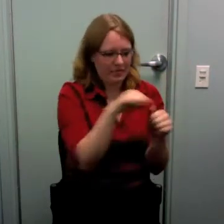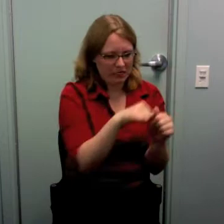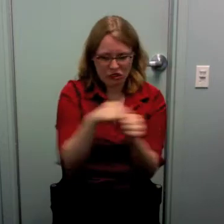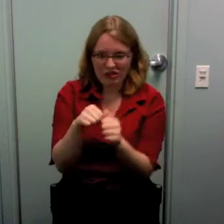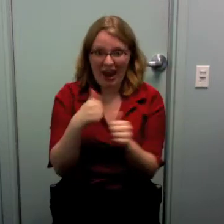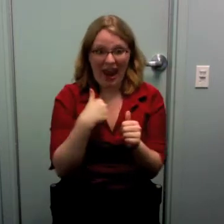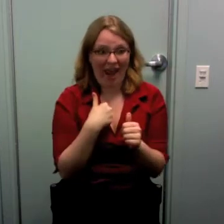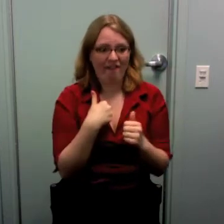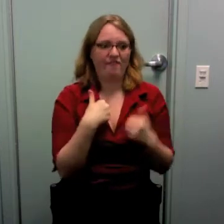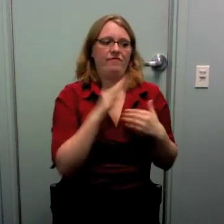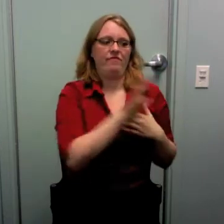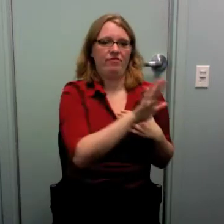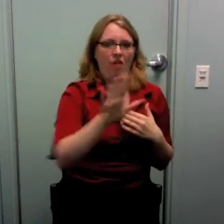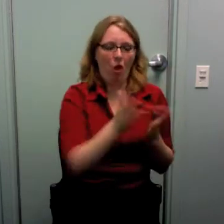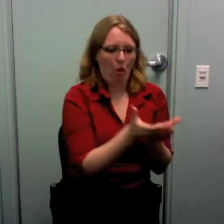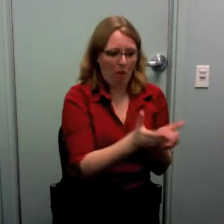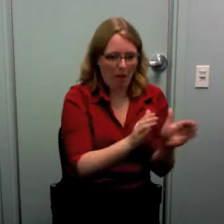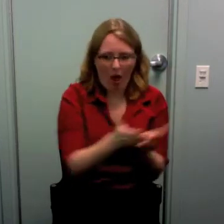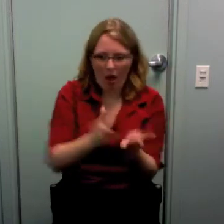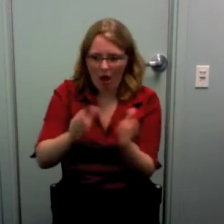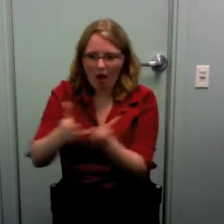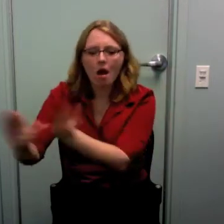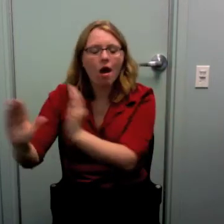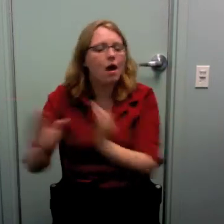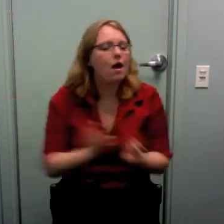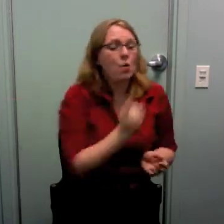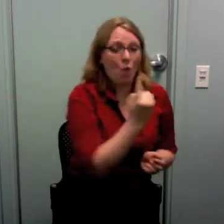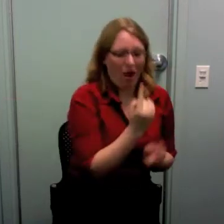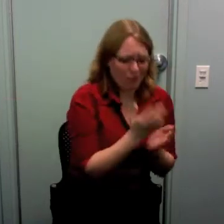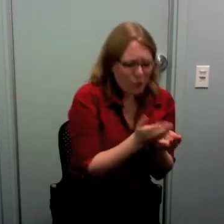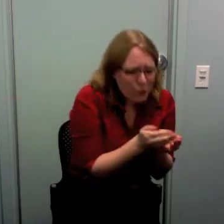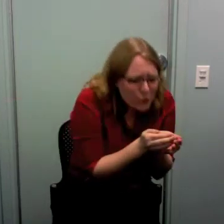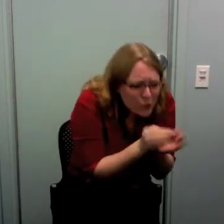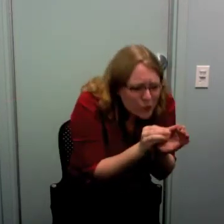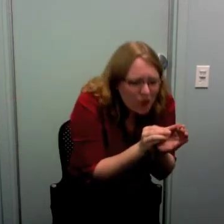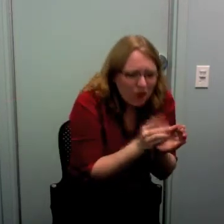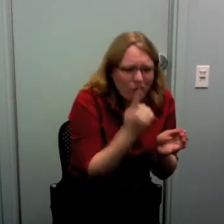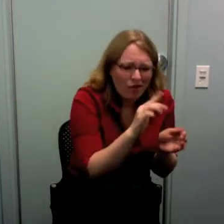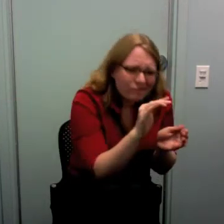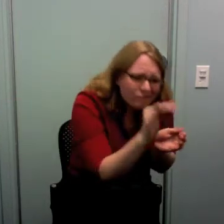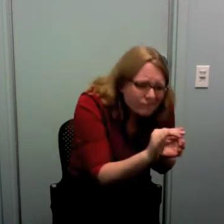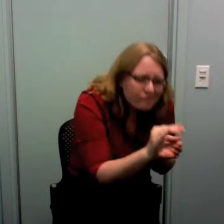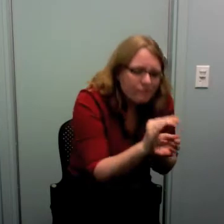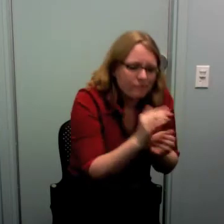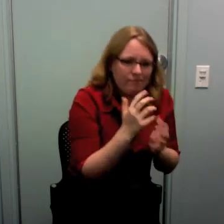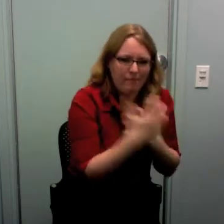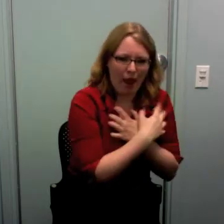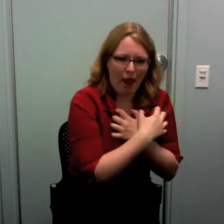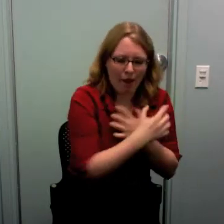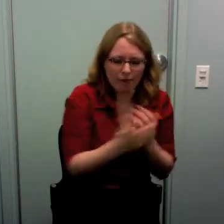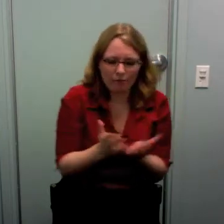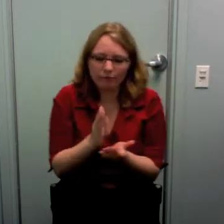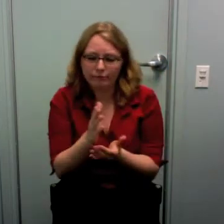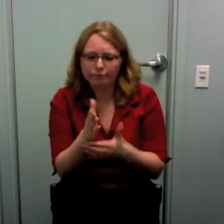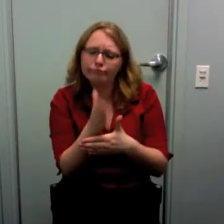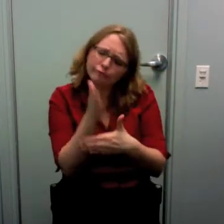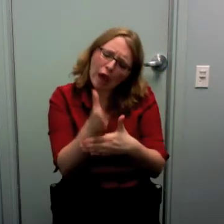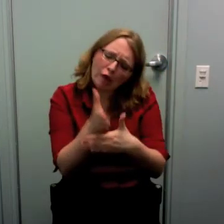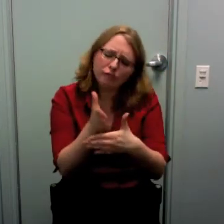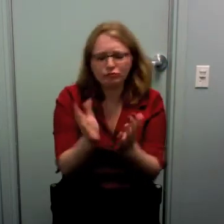little small wee bear, and a middle-sized pot for the middle bear, and a great pot for the great huge bear.